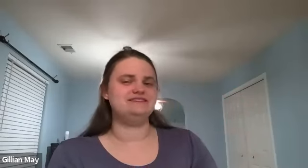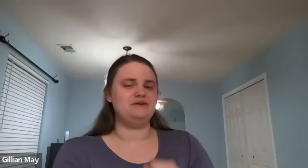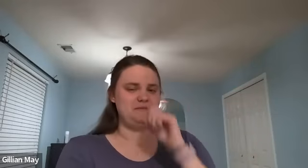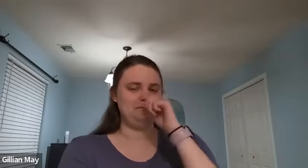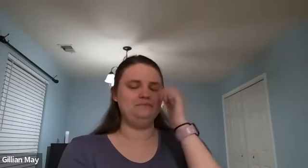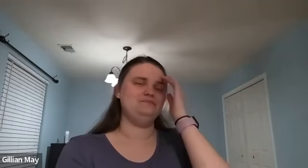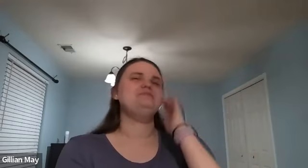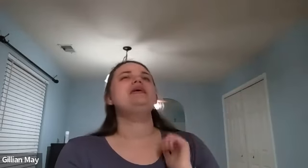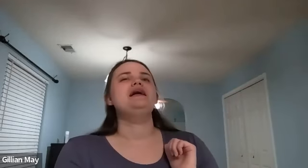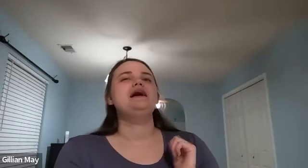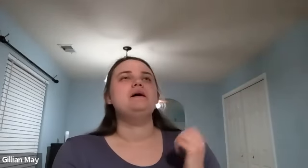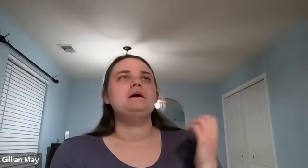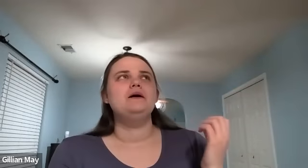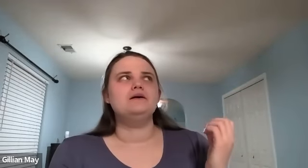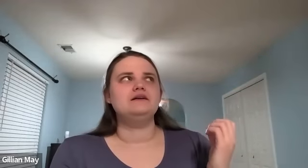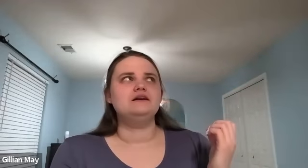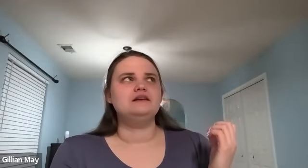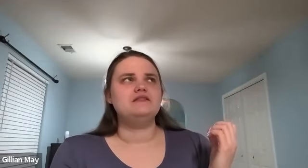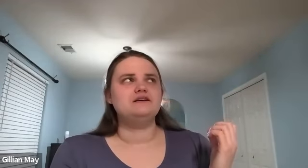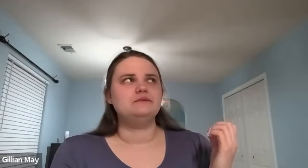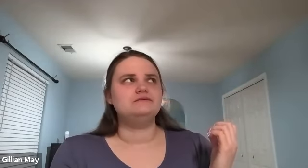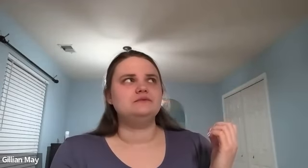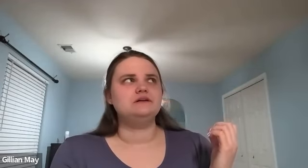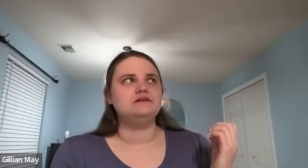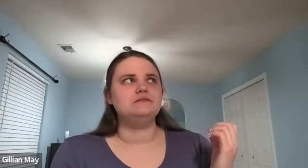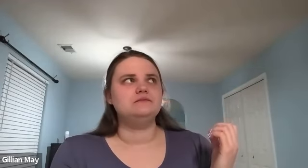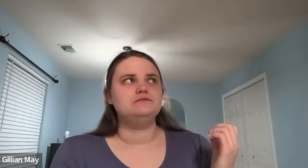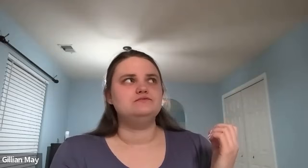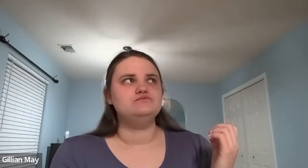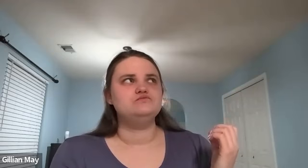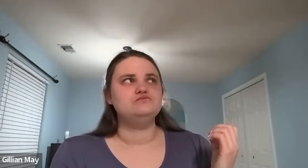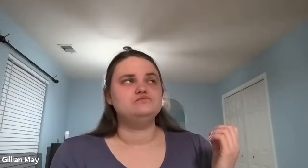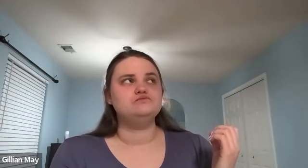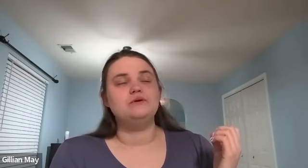Okay. All right, gotta think of one real quick. Okay.